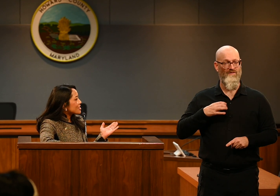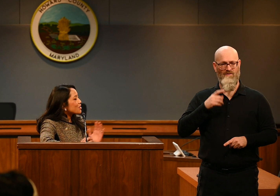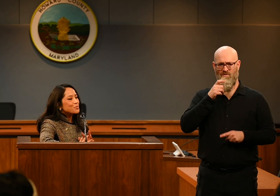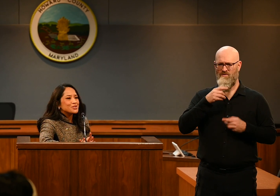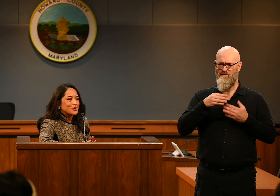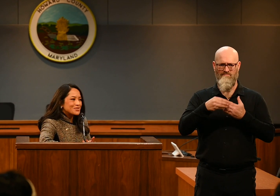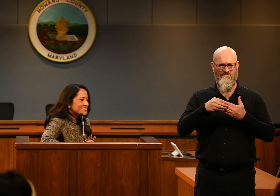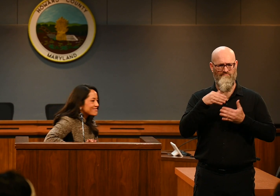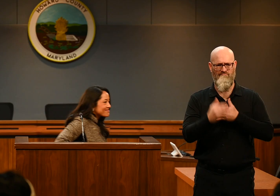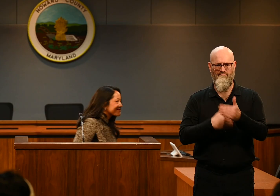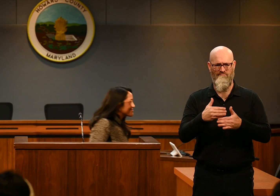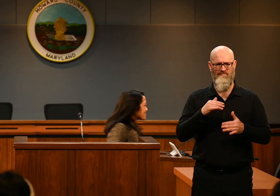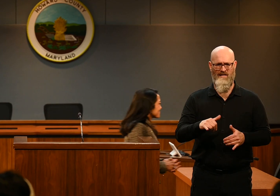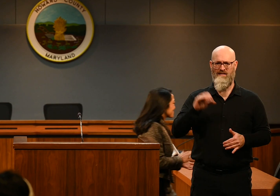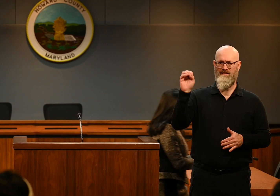Council Chair Opal Jones.